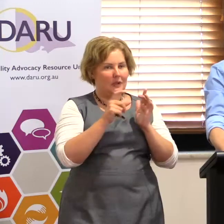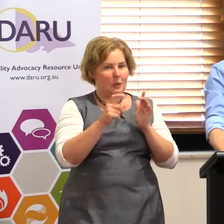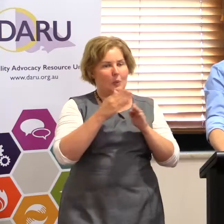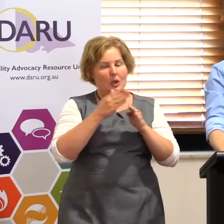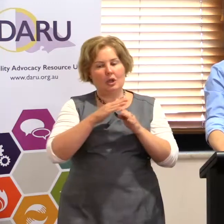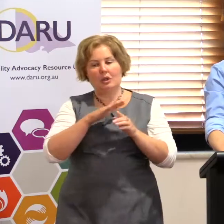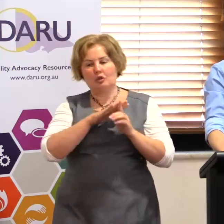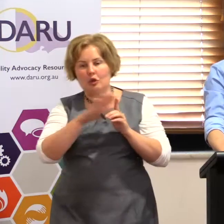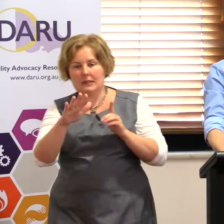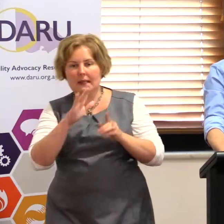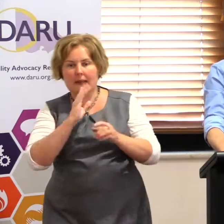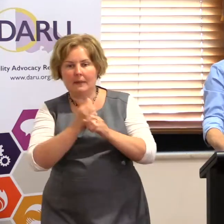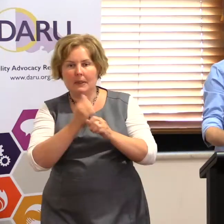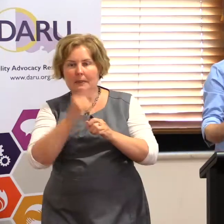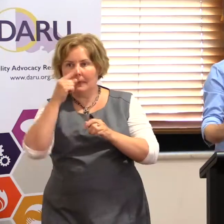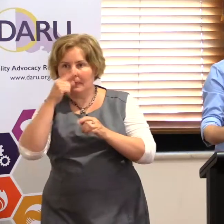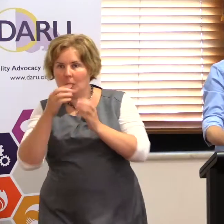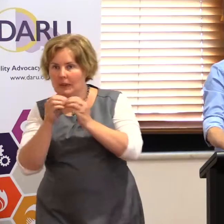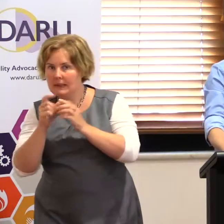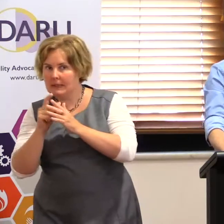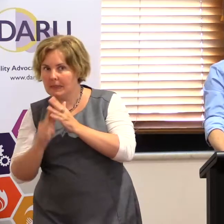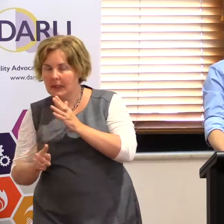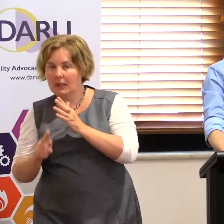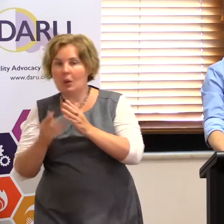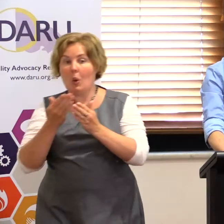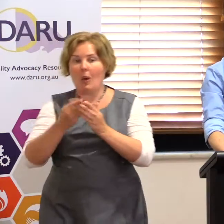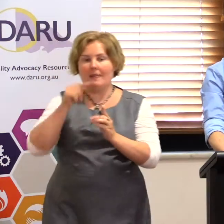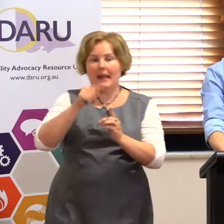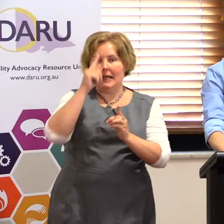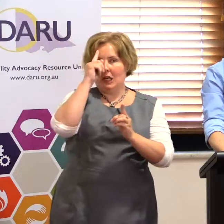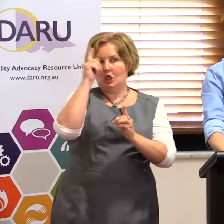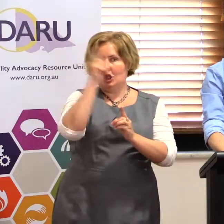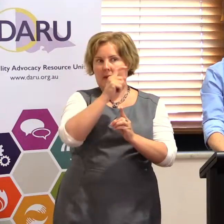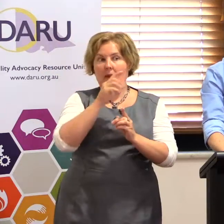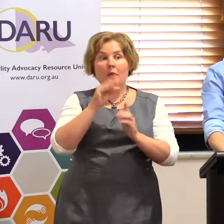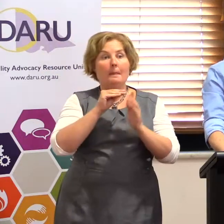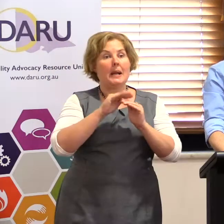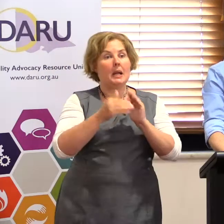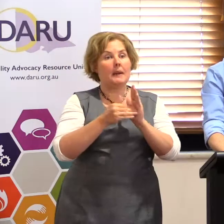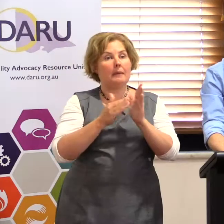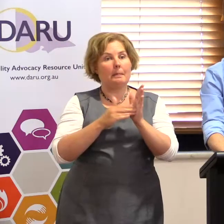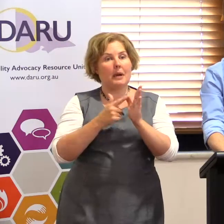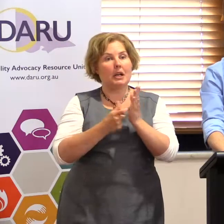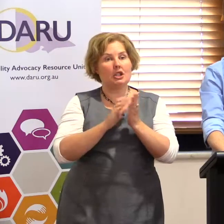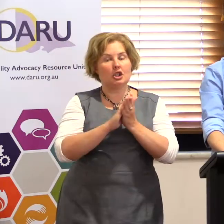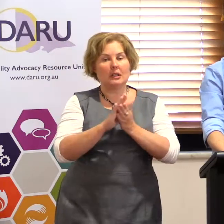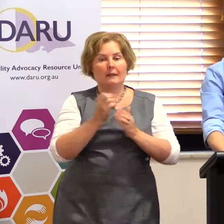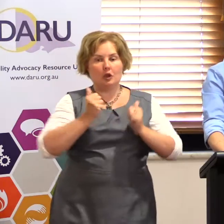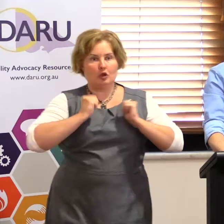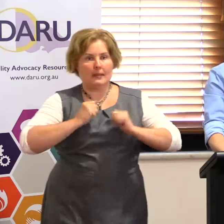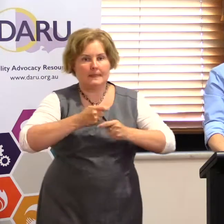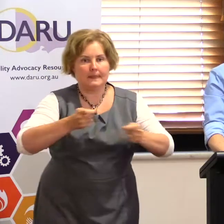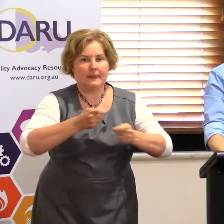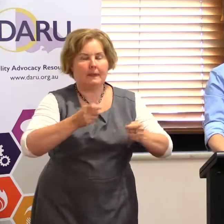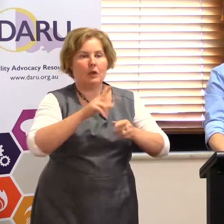on that initiative. So from the end of March, there'll be training for governance staff, board personnel, and also people